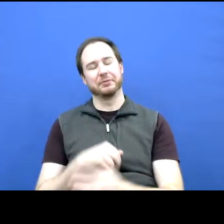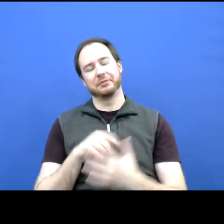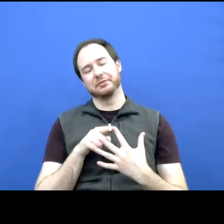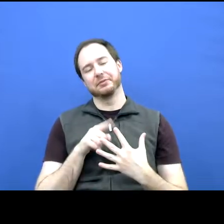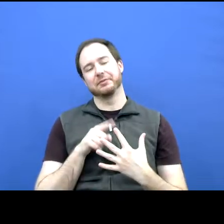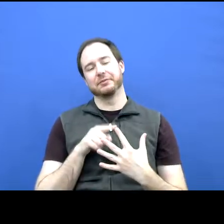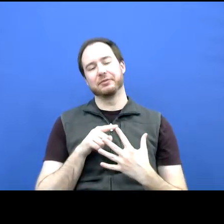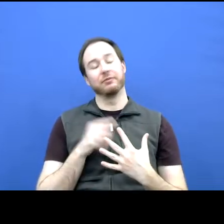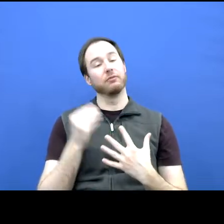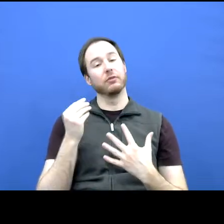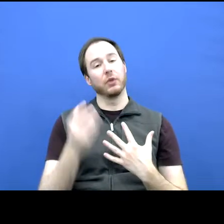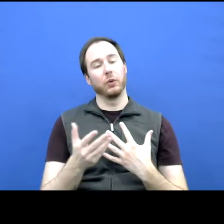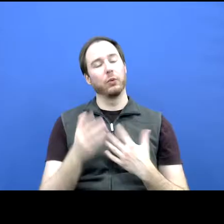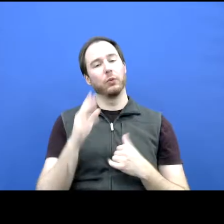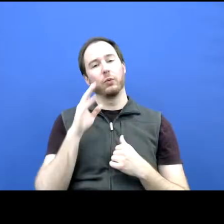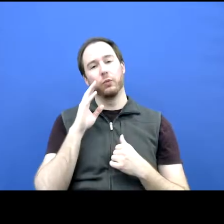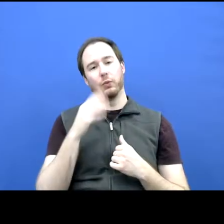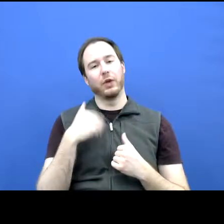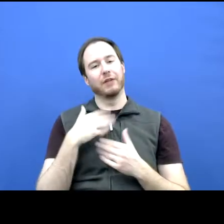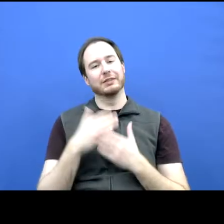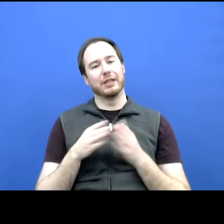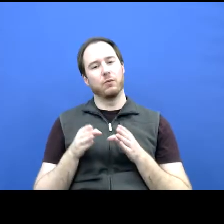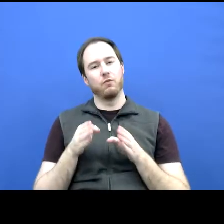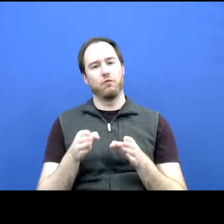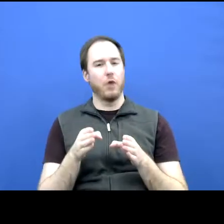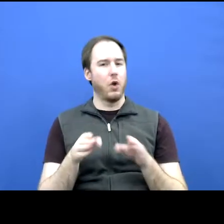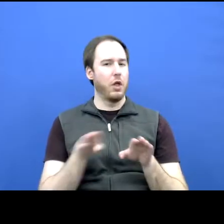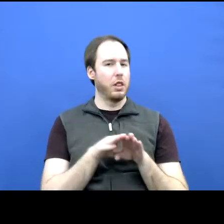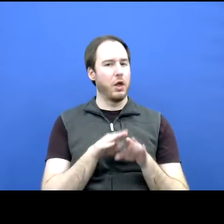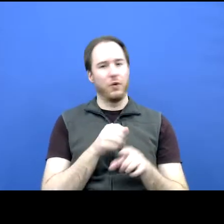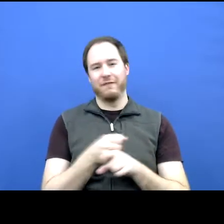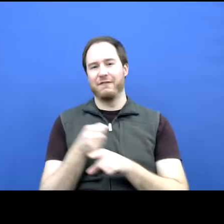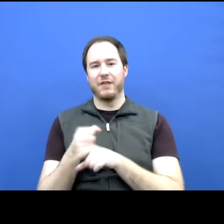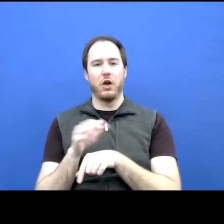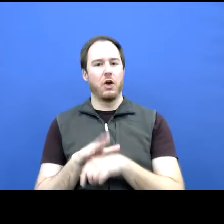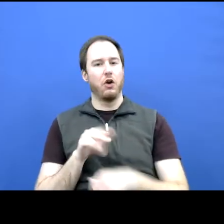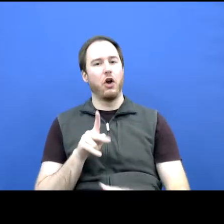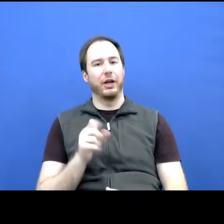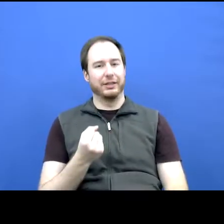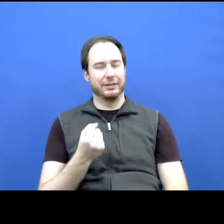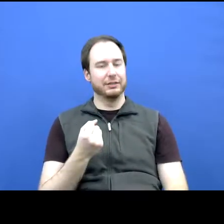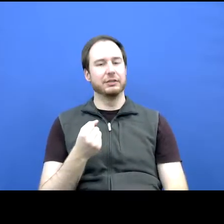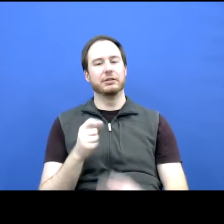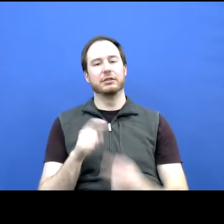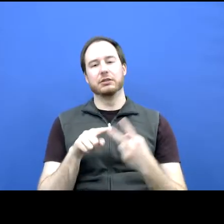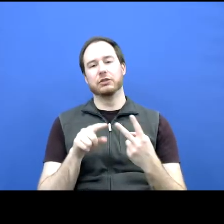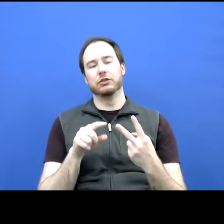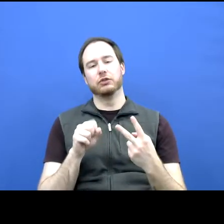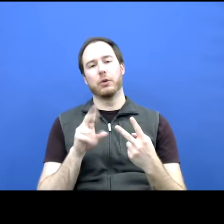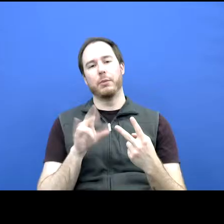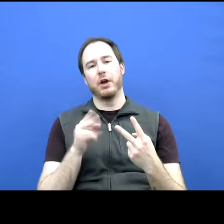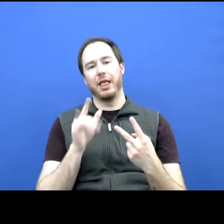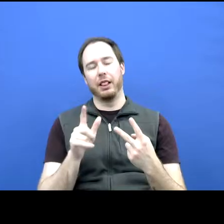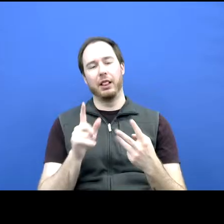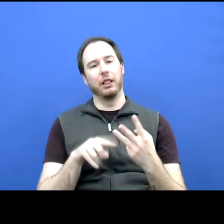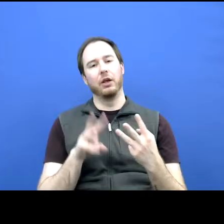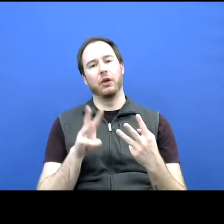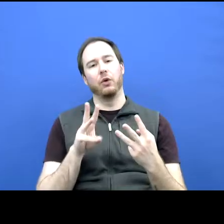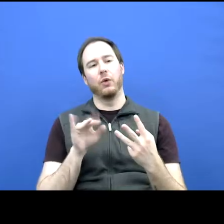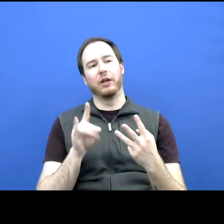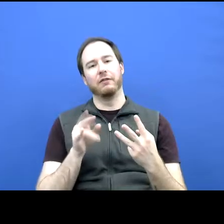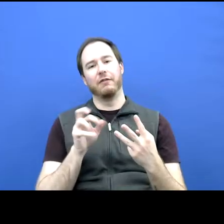And just be aware that there will be some road closures in effect along Culkins Road, Strawberry Hill, Wildflower, Chiltern,